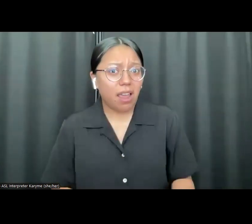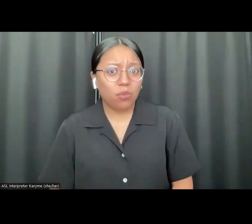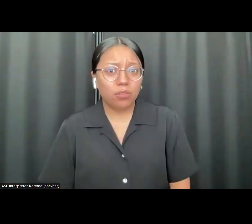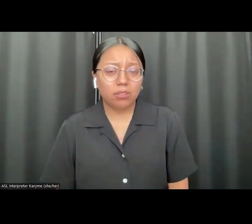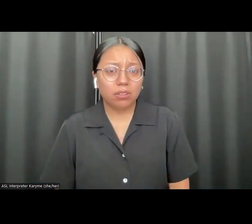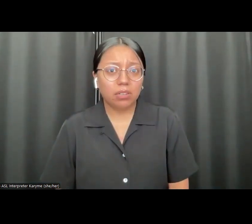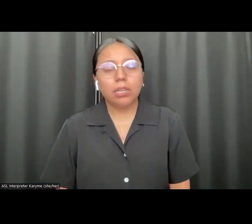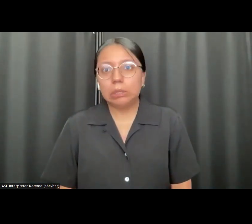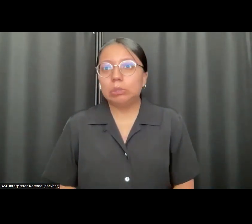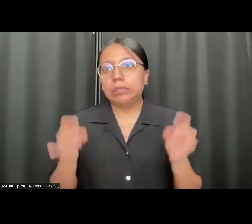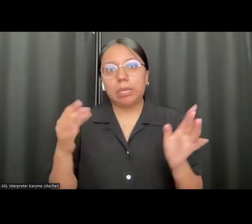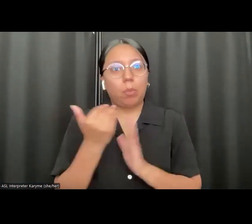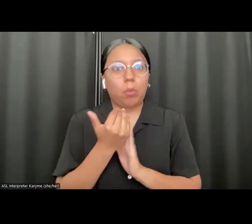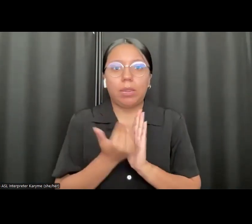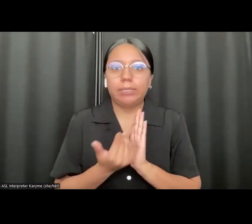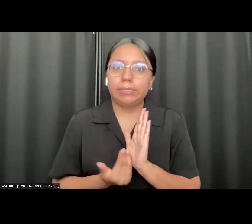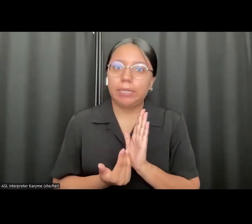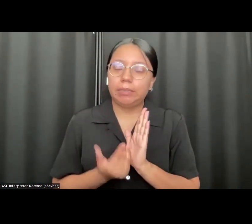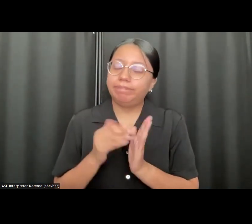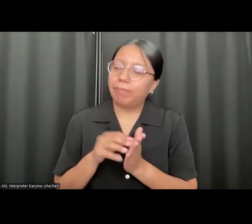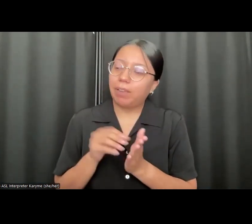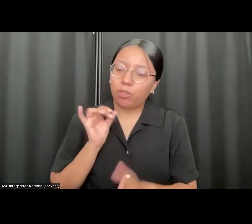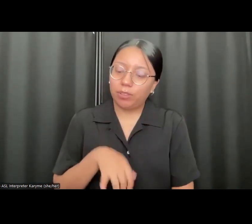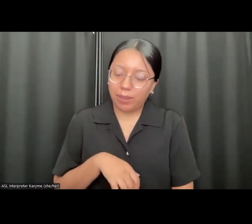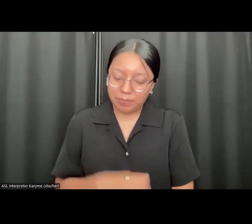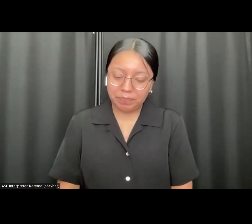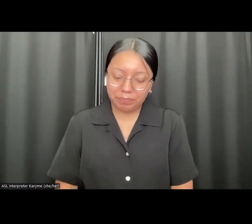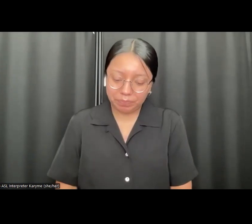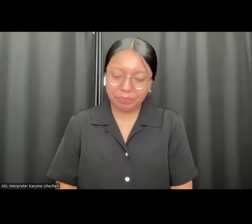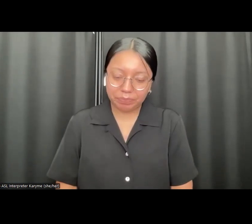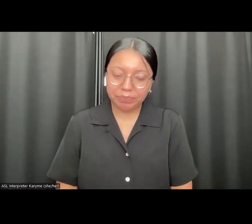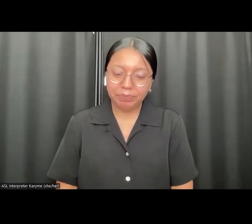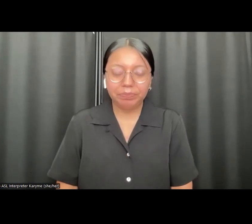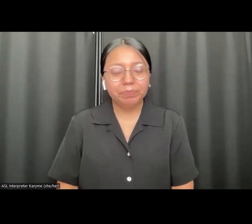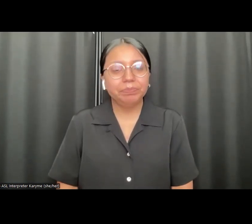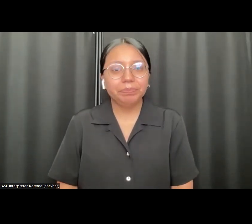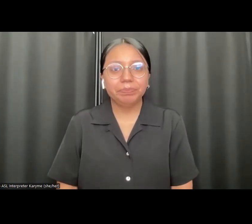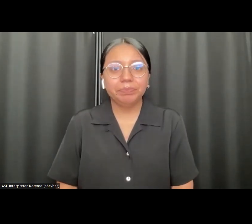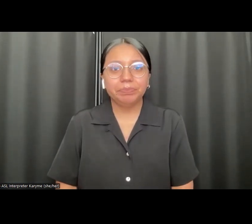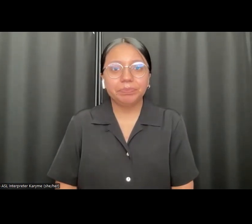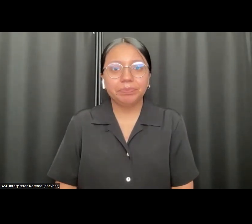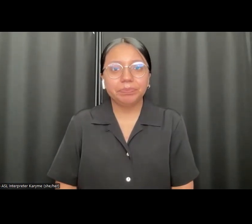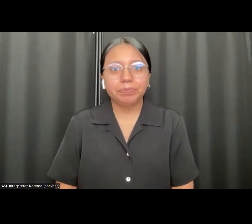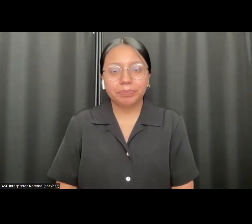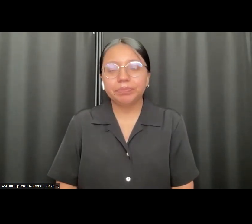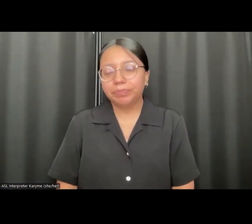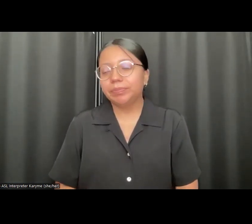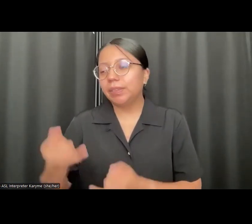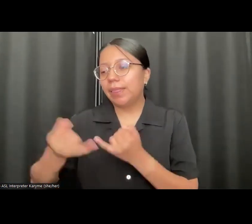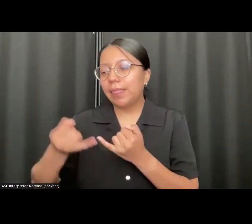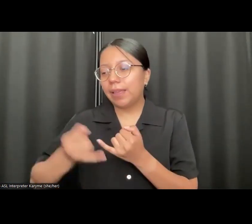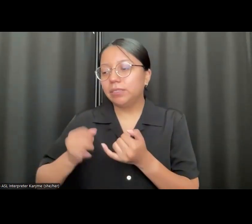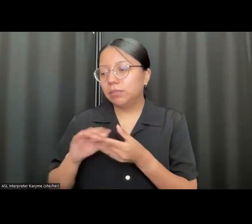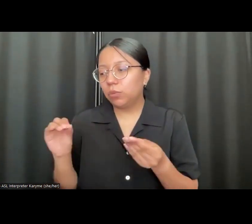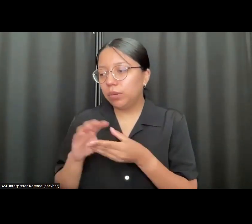lesson, but it was a real lesson, right? And then finally, the last story I'll tell was with